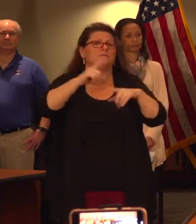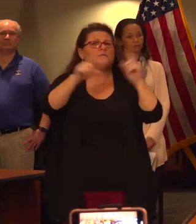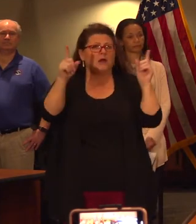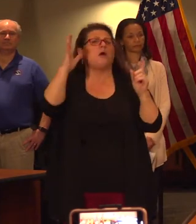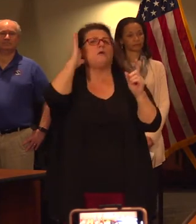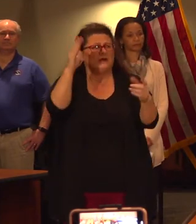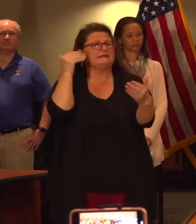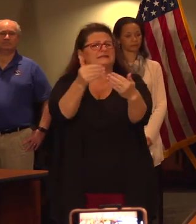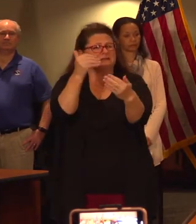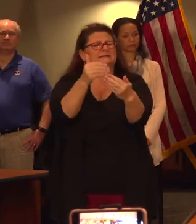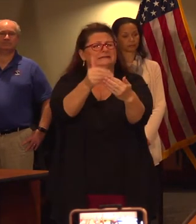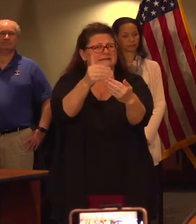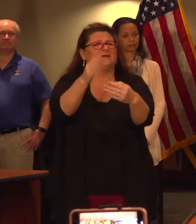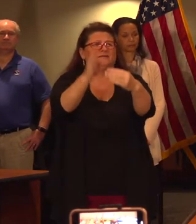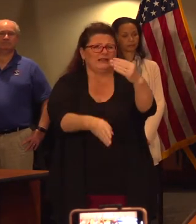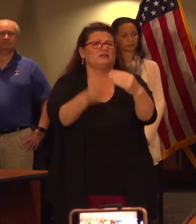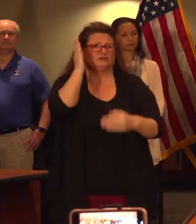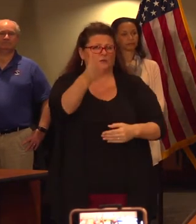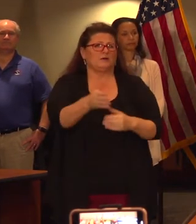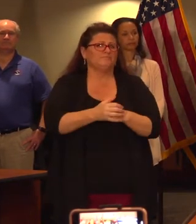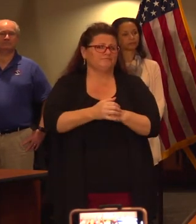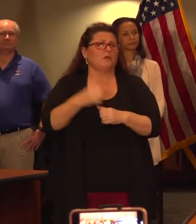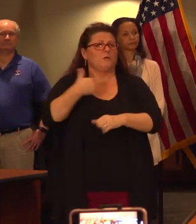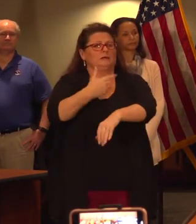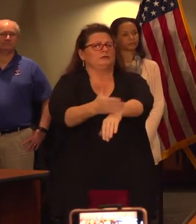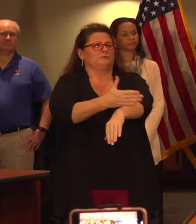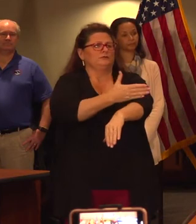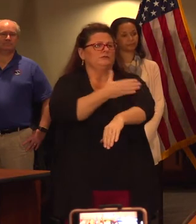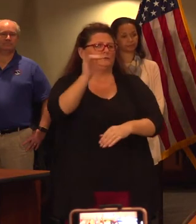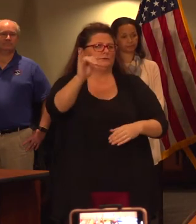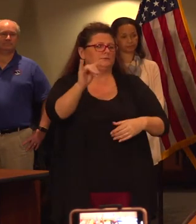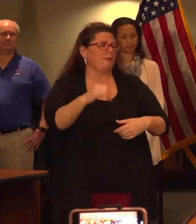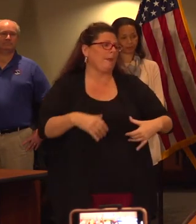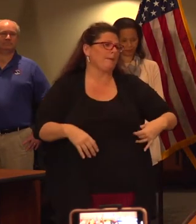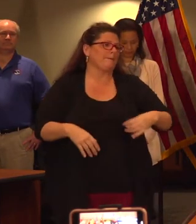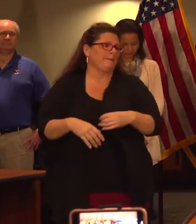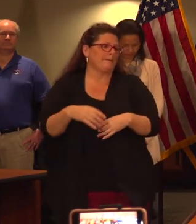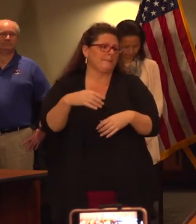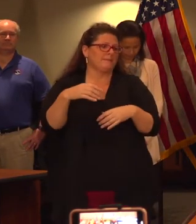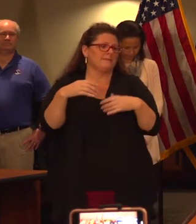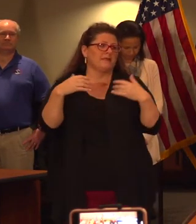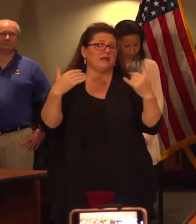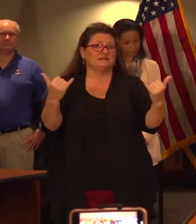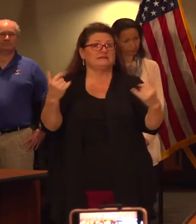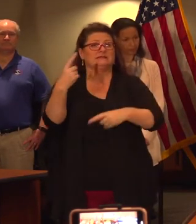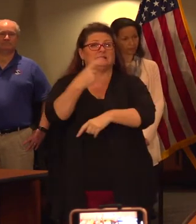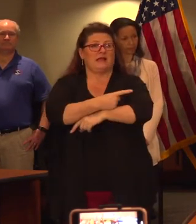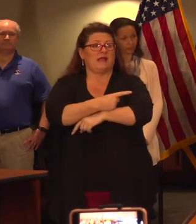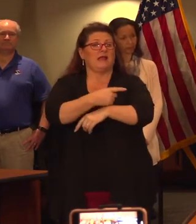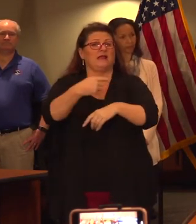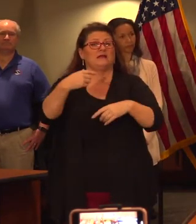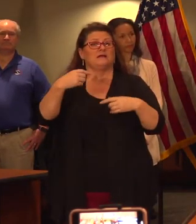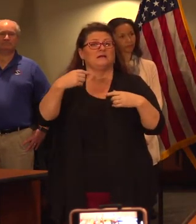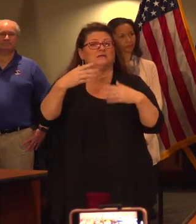and we're making progress. A few things to tell you before we bring up some others. I've today proposed a